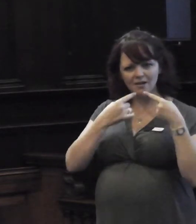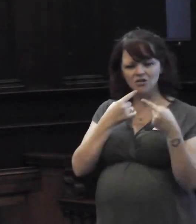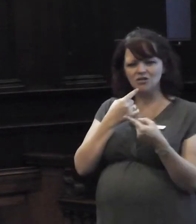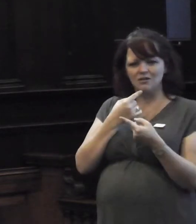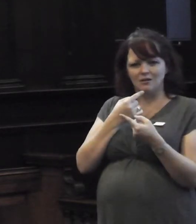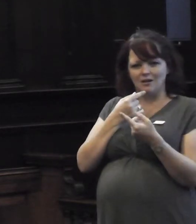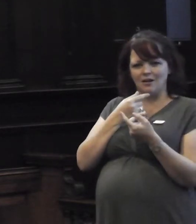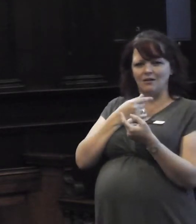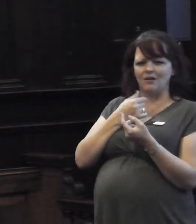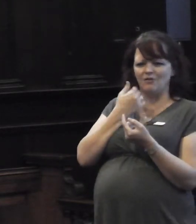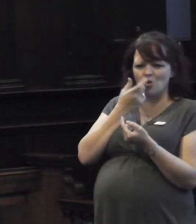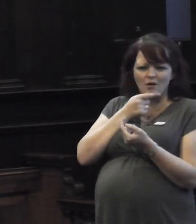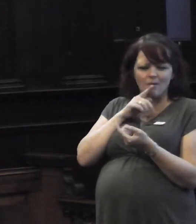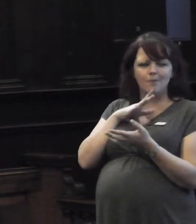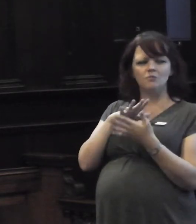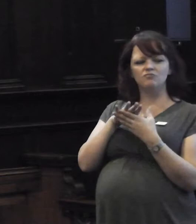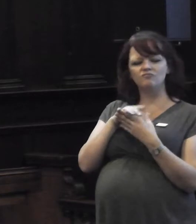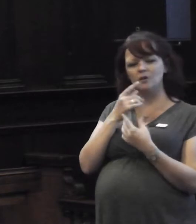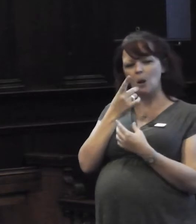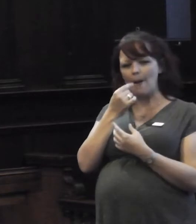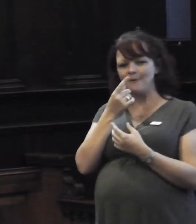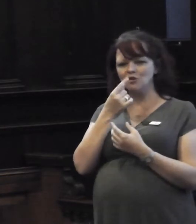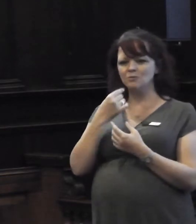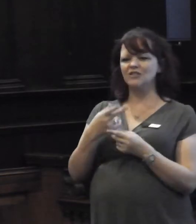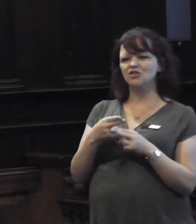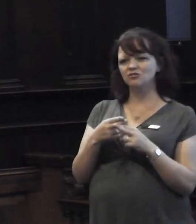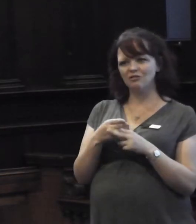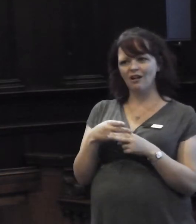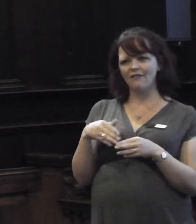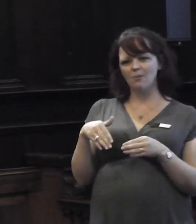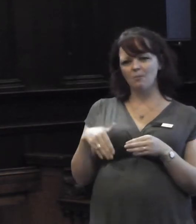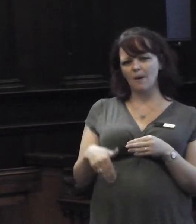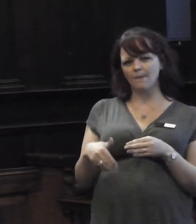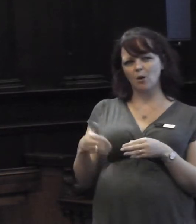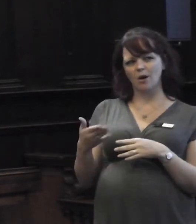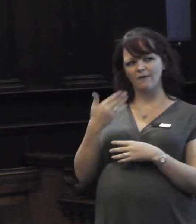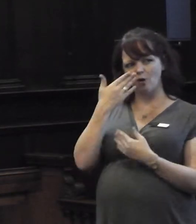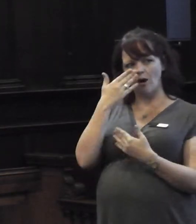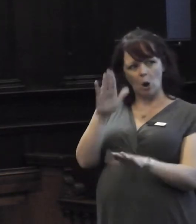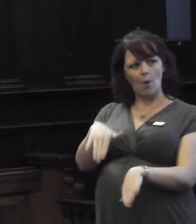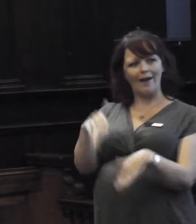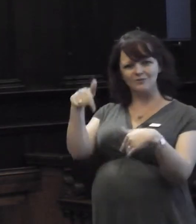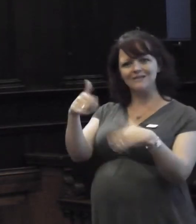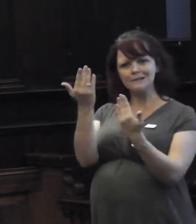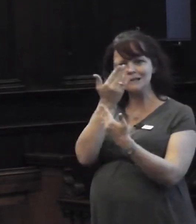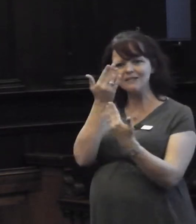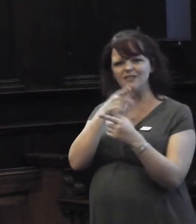slip a knife into their pockets before going out for the evening?